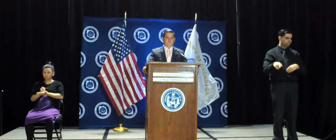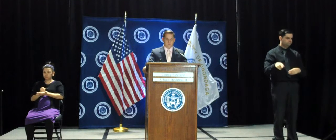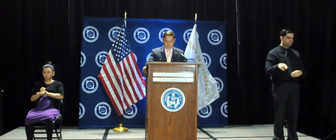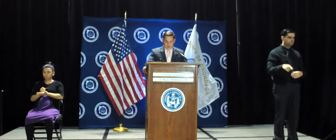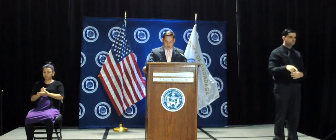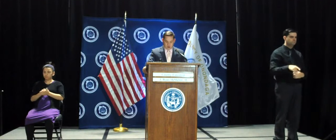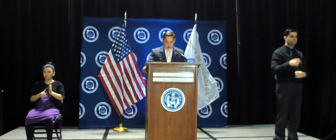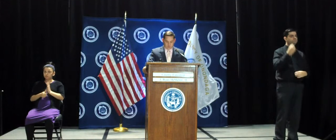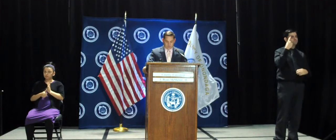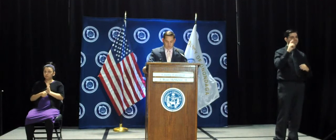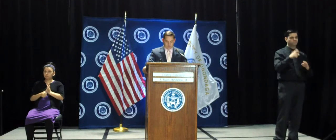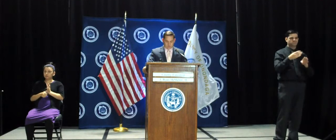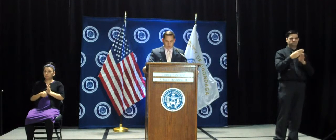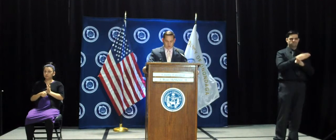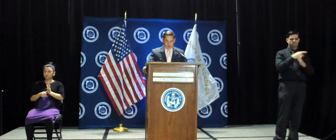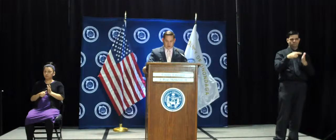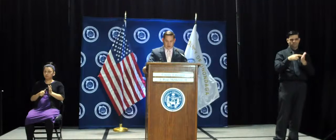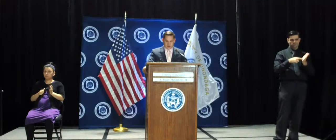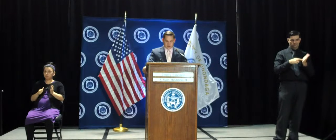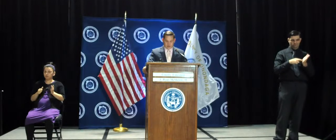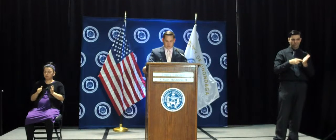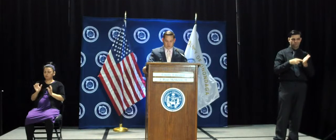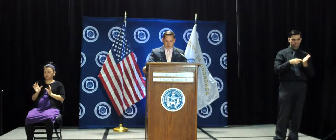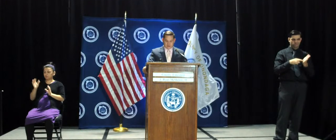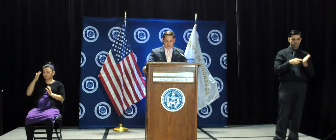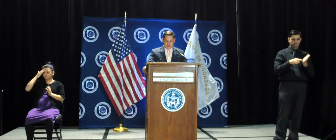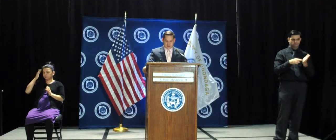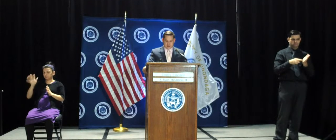symptomatic. You go online,